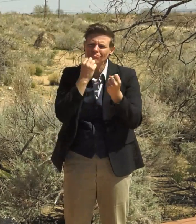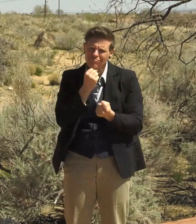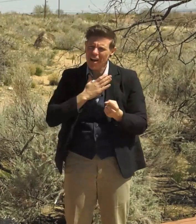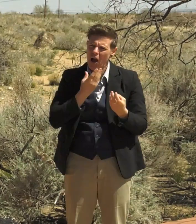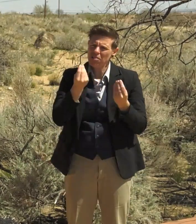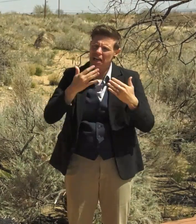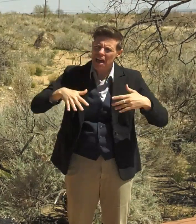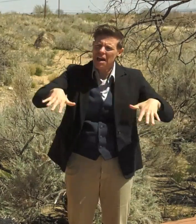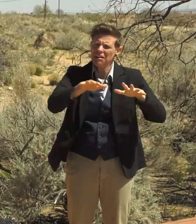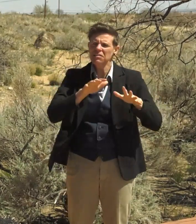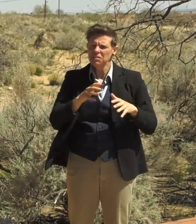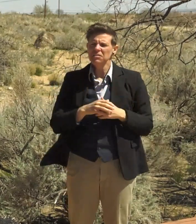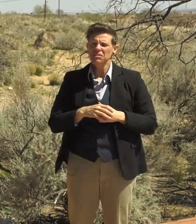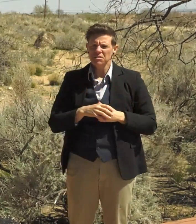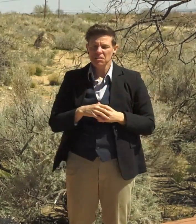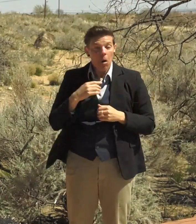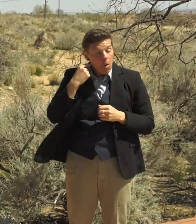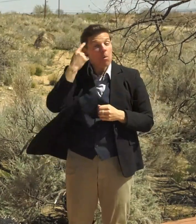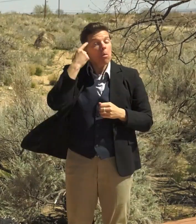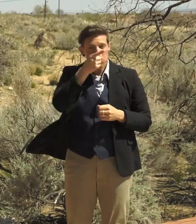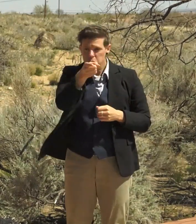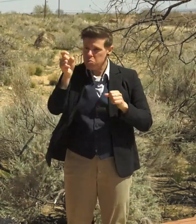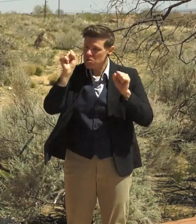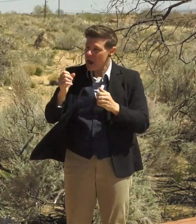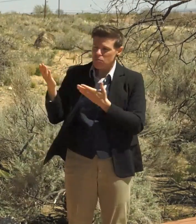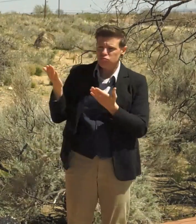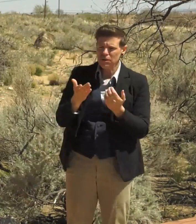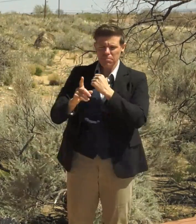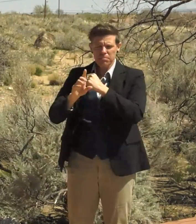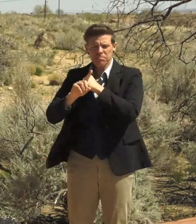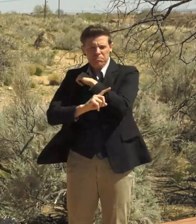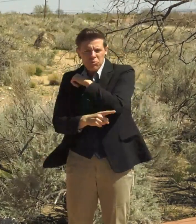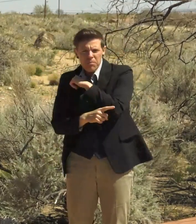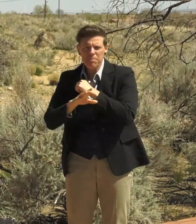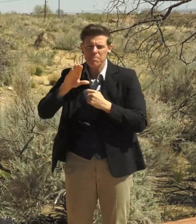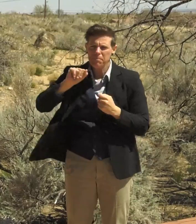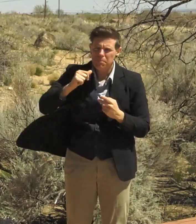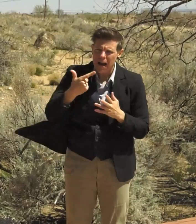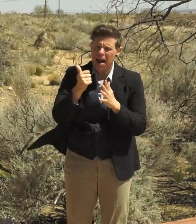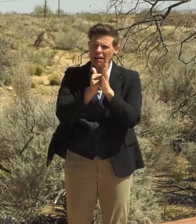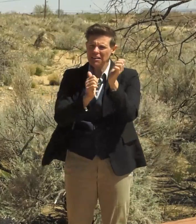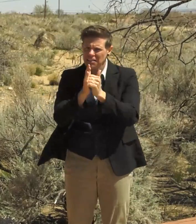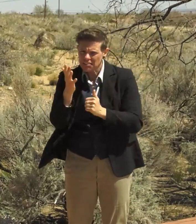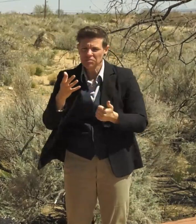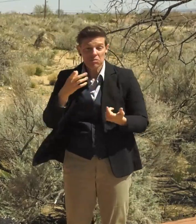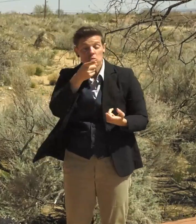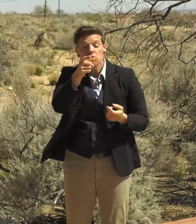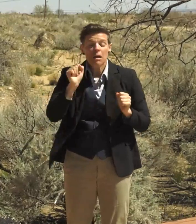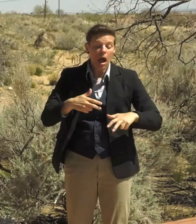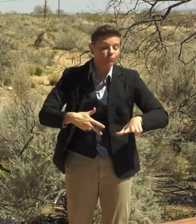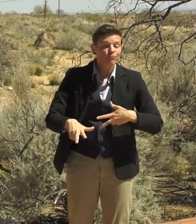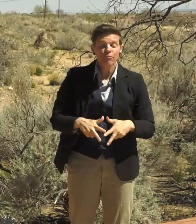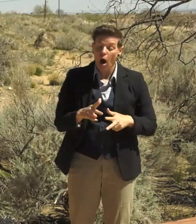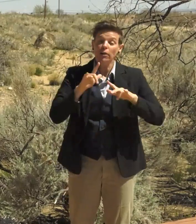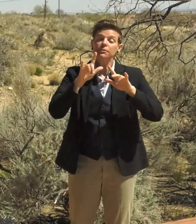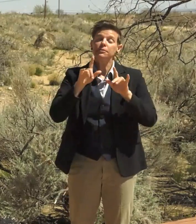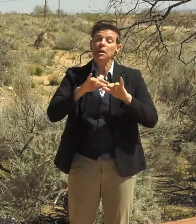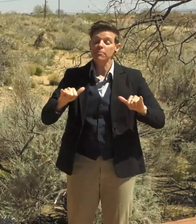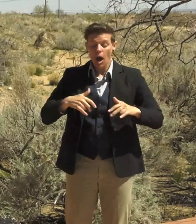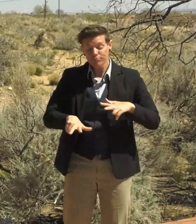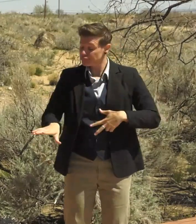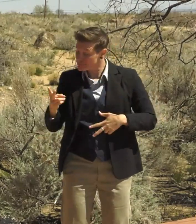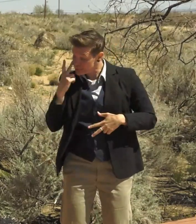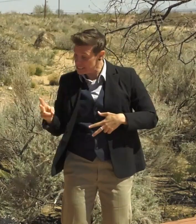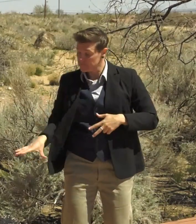while you go out on the trails so that you can pick up trash along the way. And pet owners, please pick up after your dogs. That